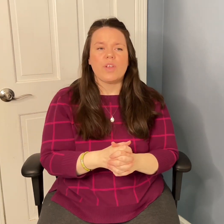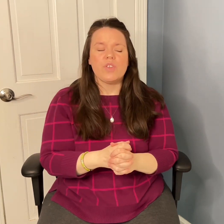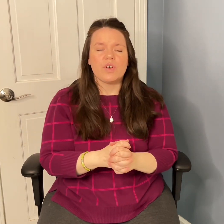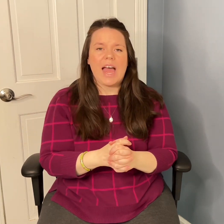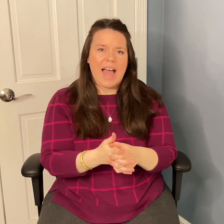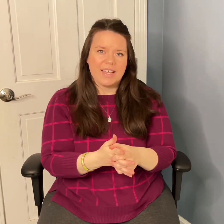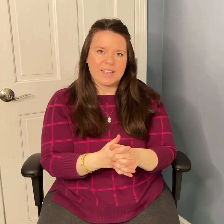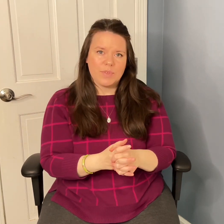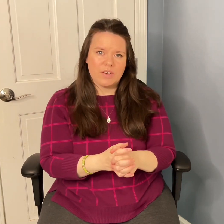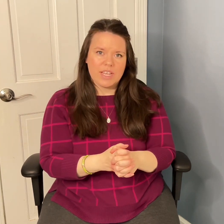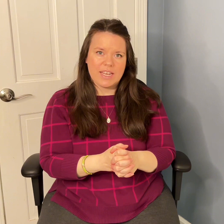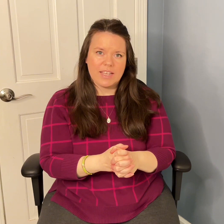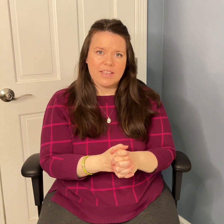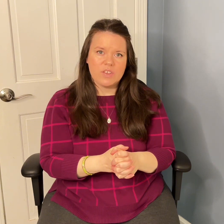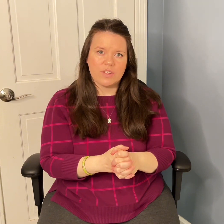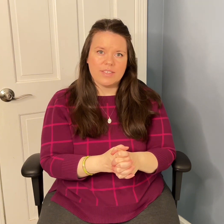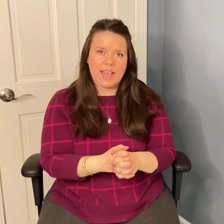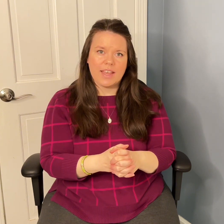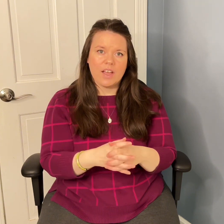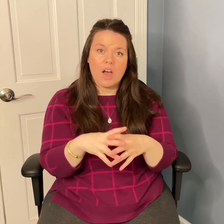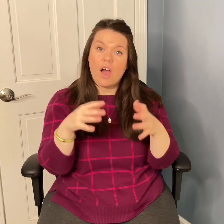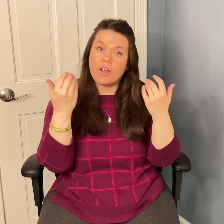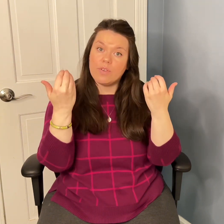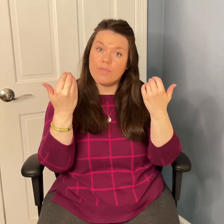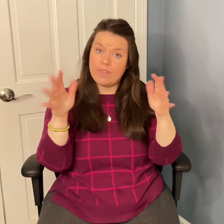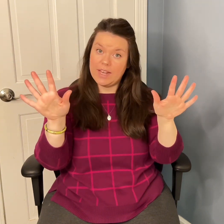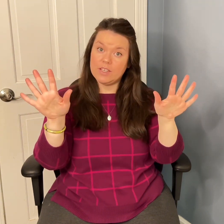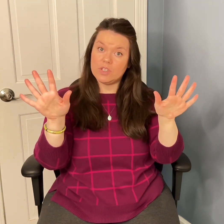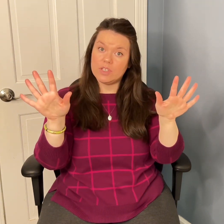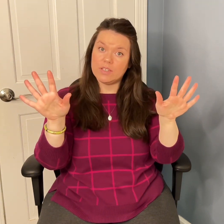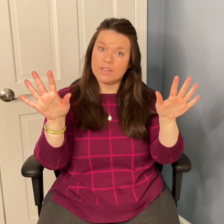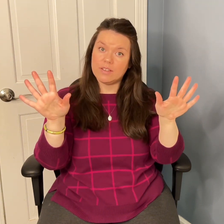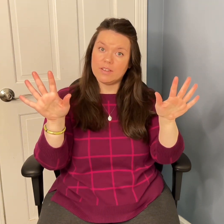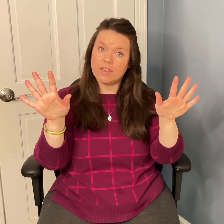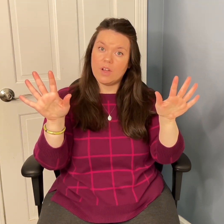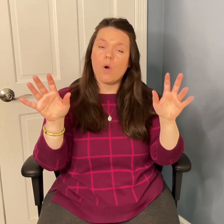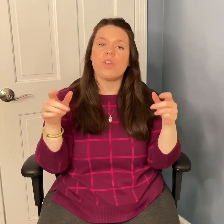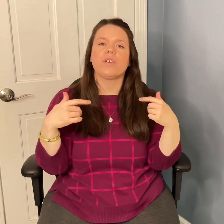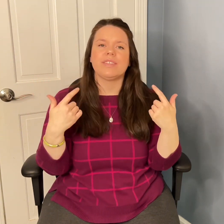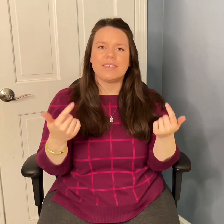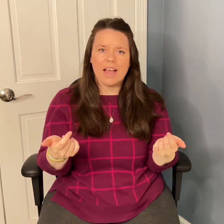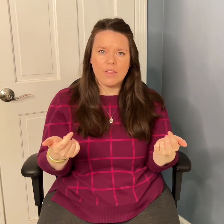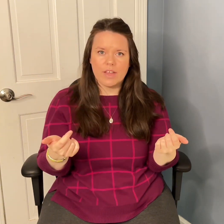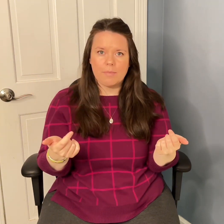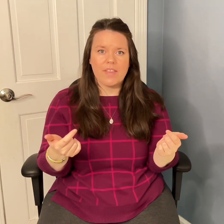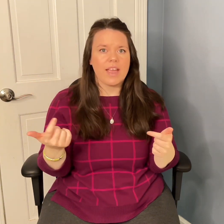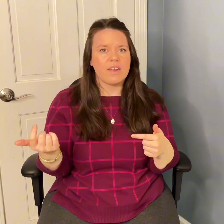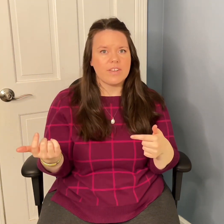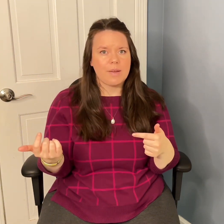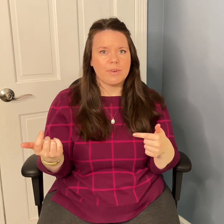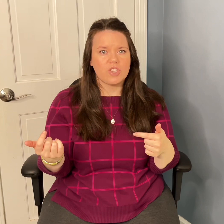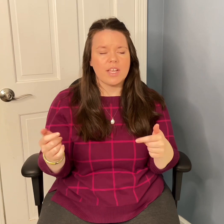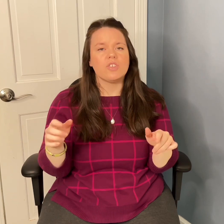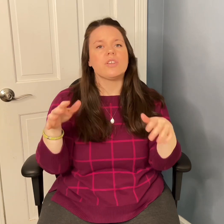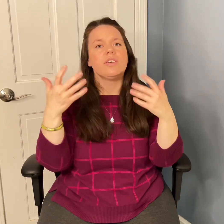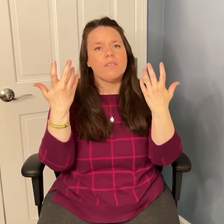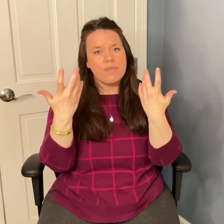could ask when they're eating, you could say, "Are you finished?" Or you could tell them at the end of a diaper change,